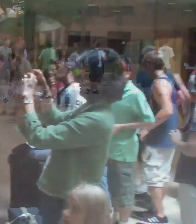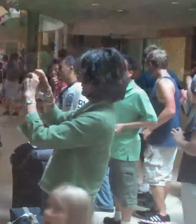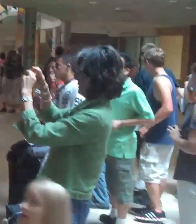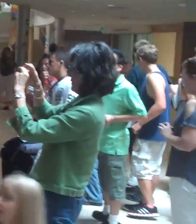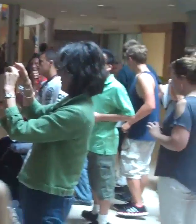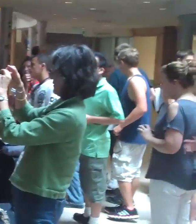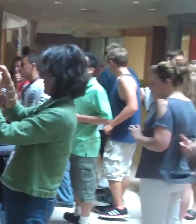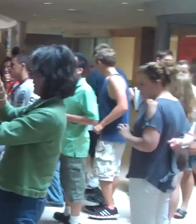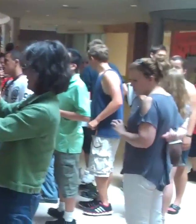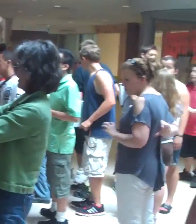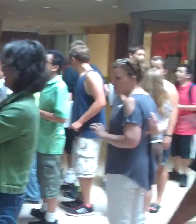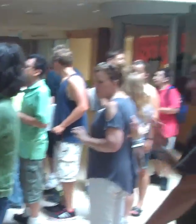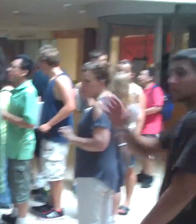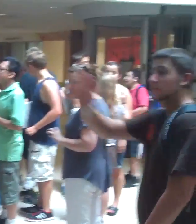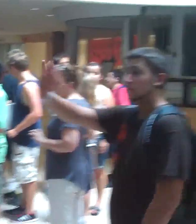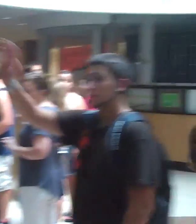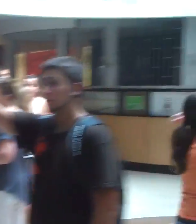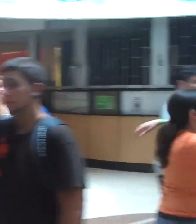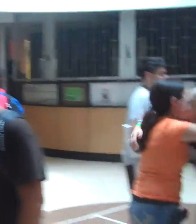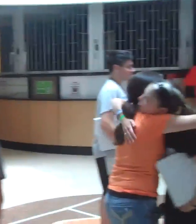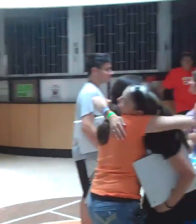Daddy, you need to carry this upstairs.